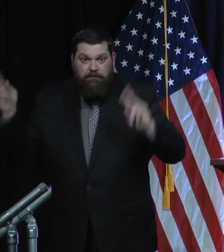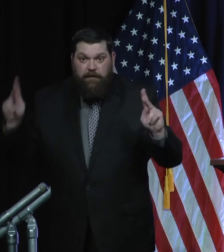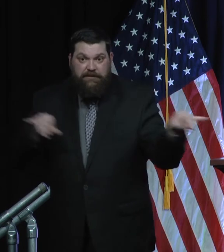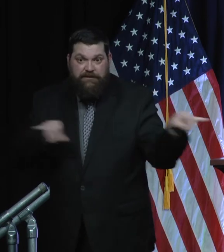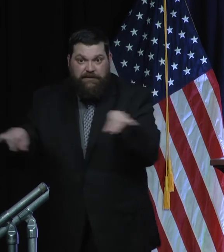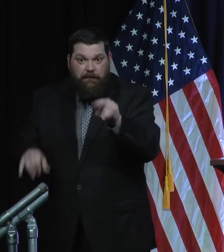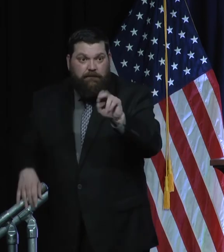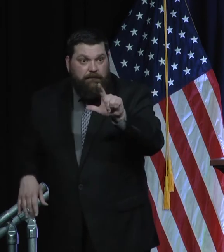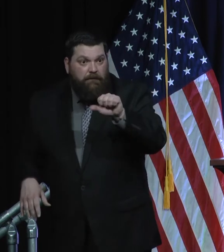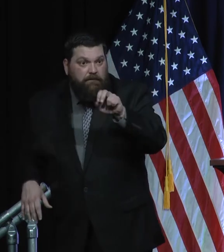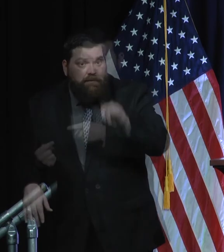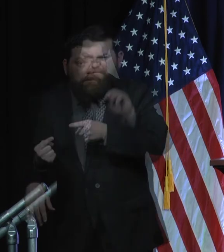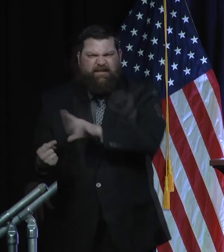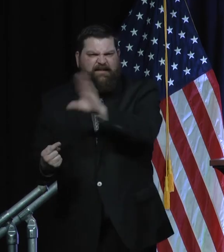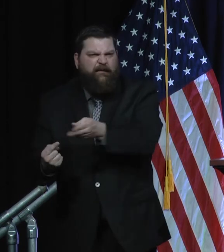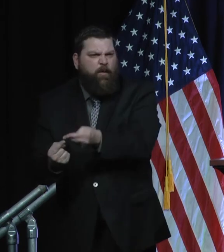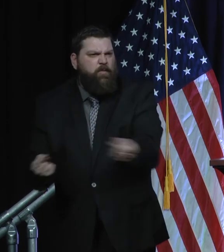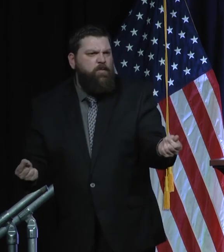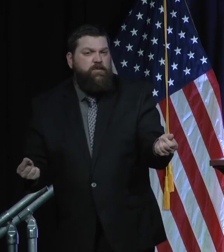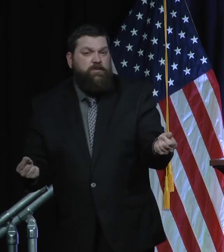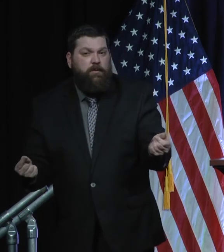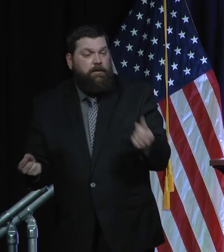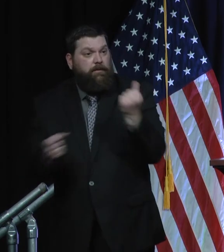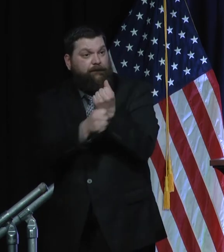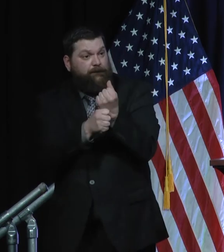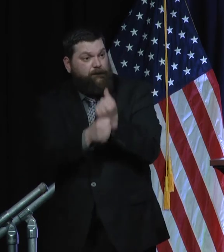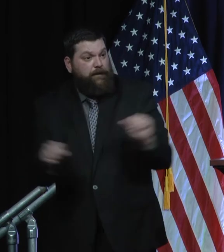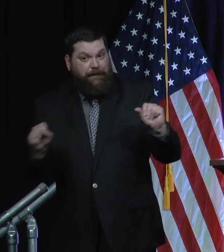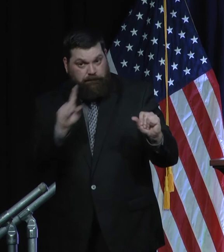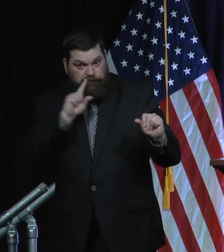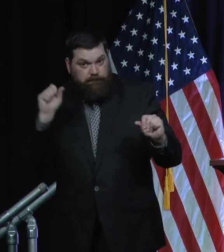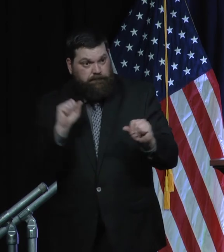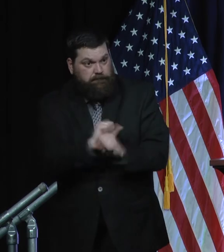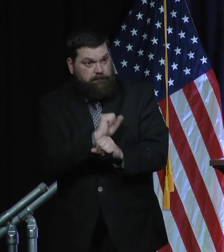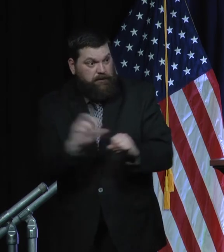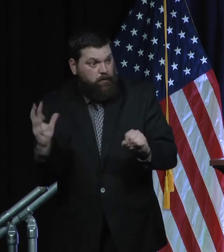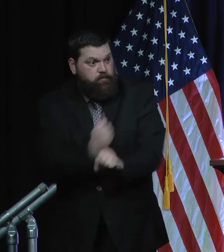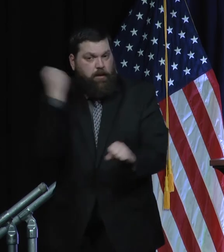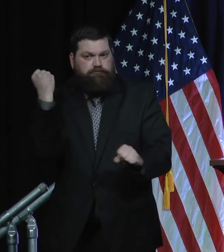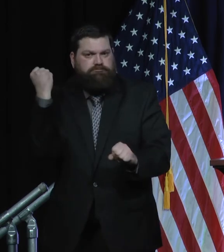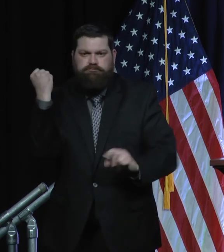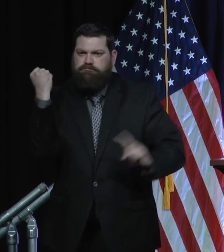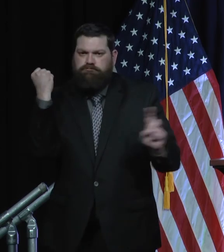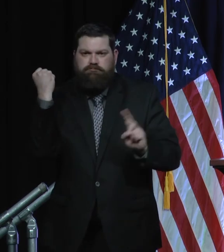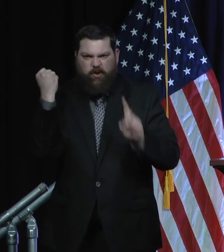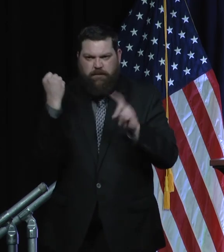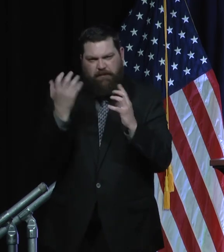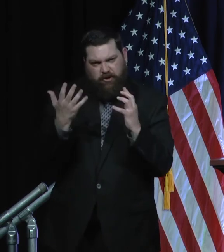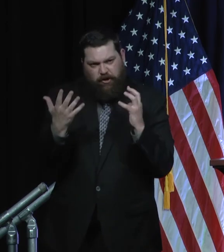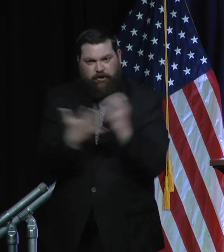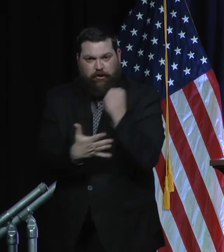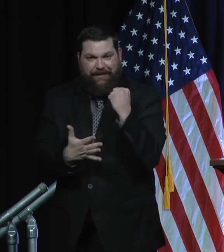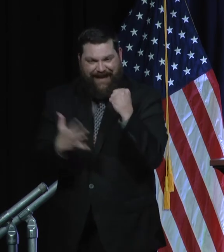Or we had more Mandelas? Freedom is never really won. You have to earn it and